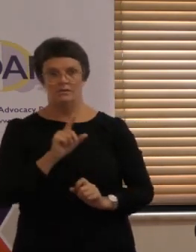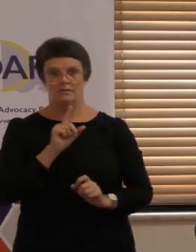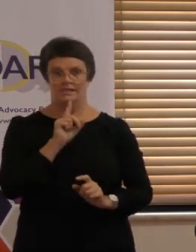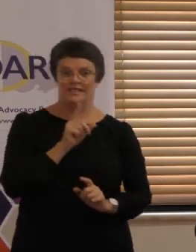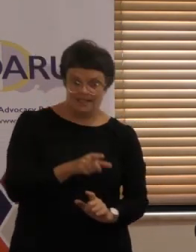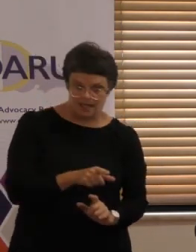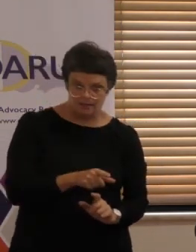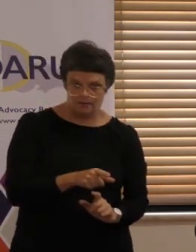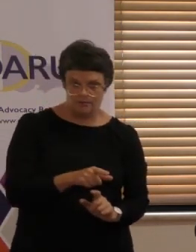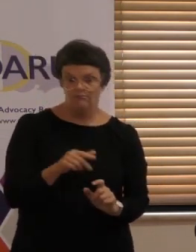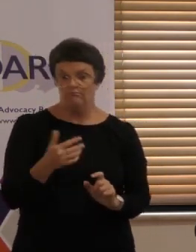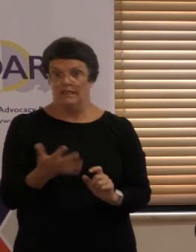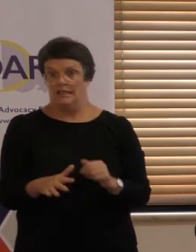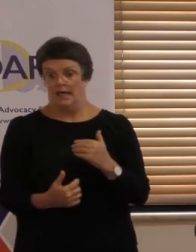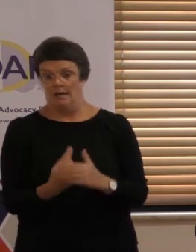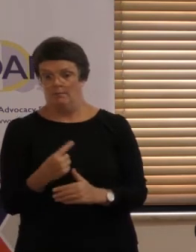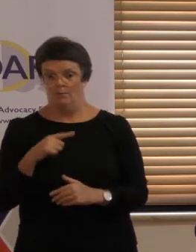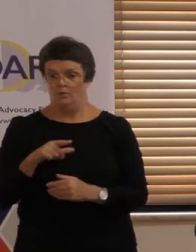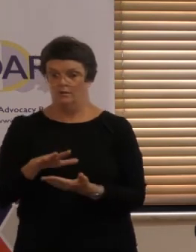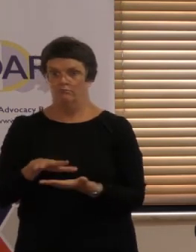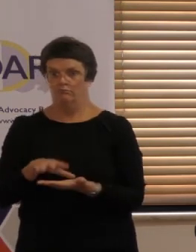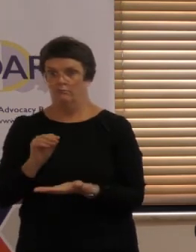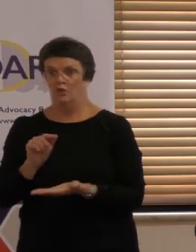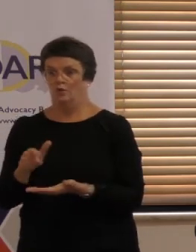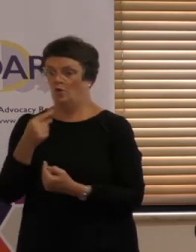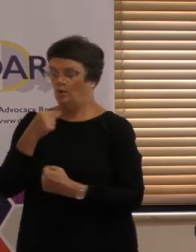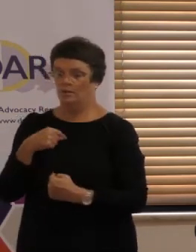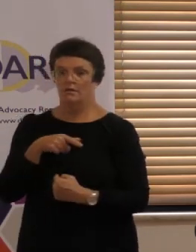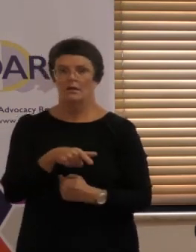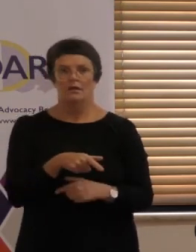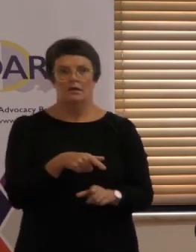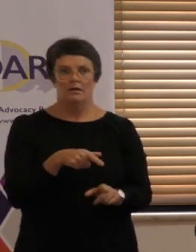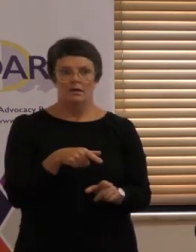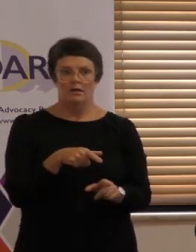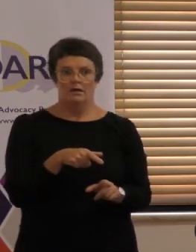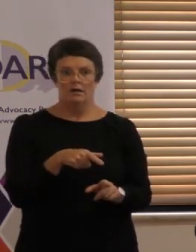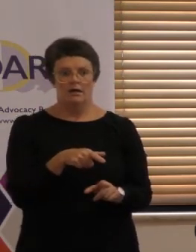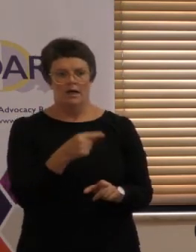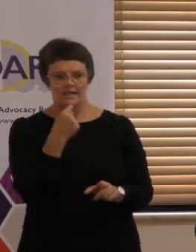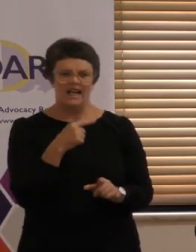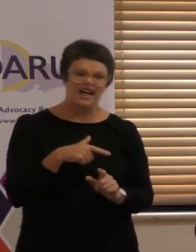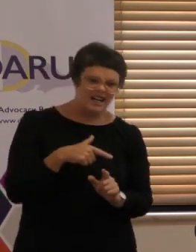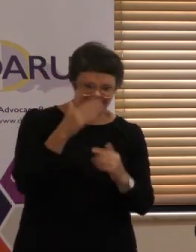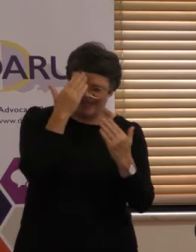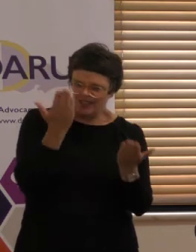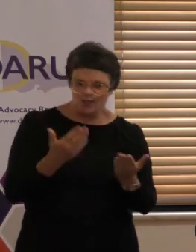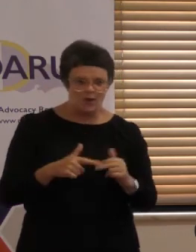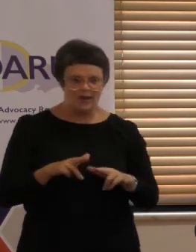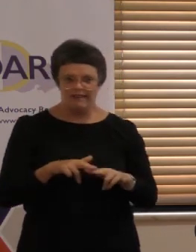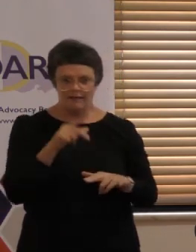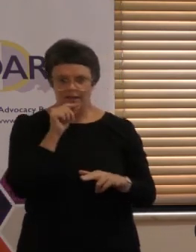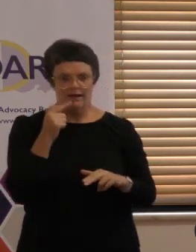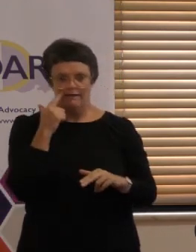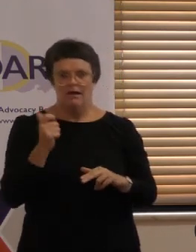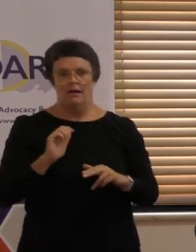with, well, I don't know where I would find any accessible design agencies for you to go and do